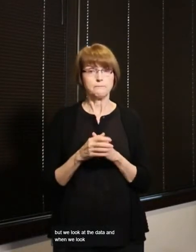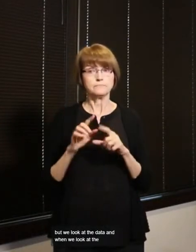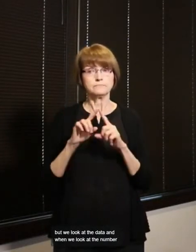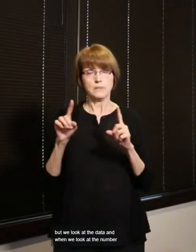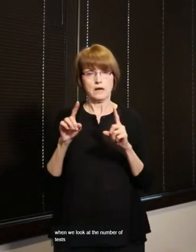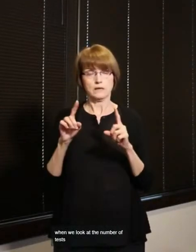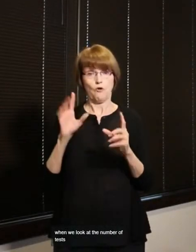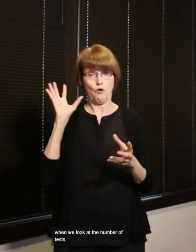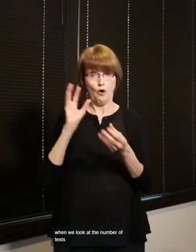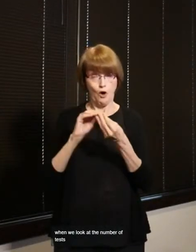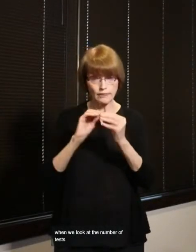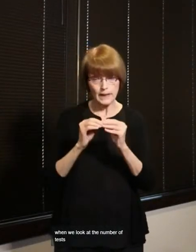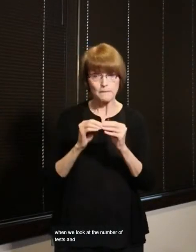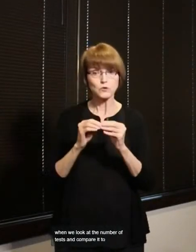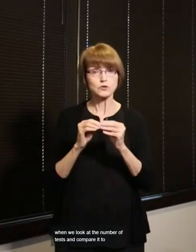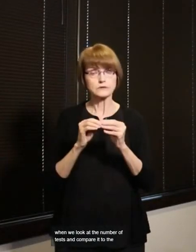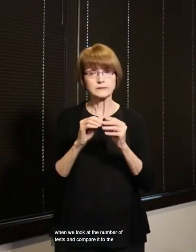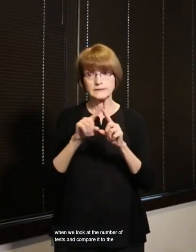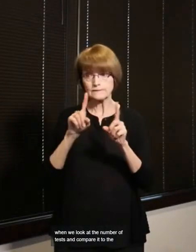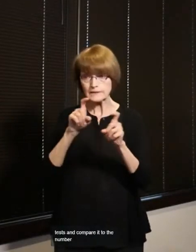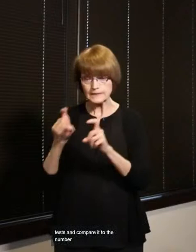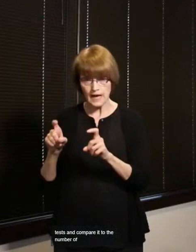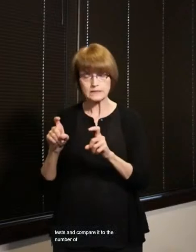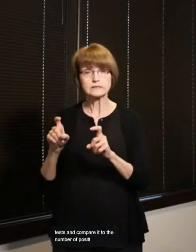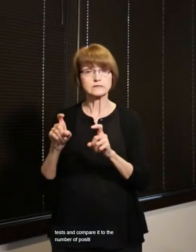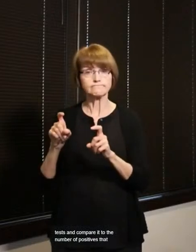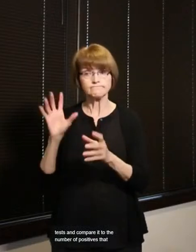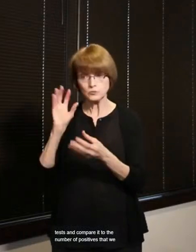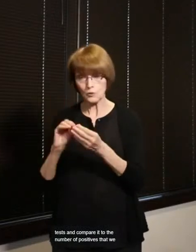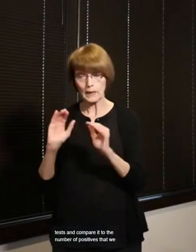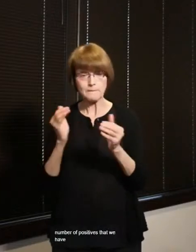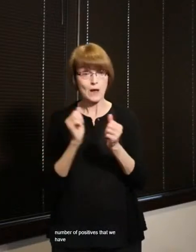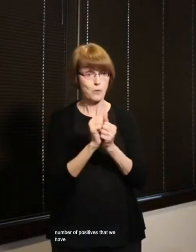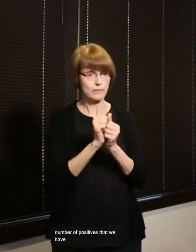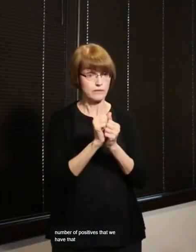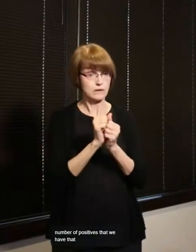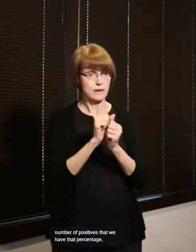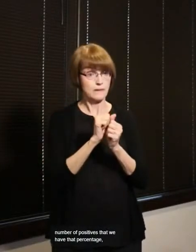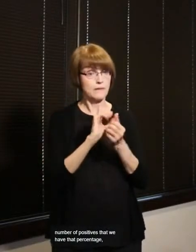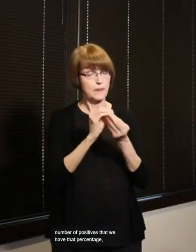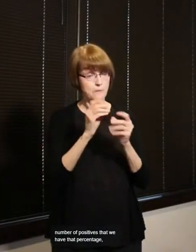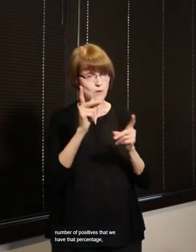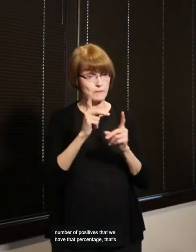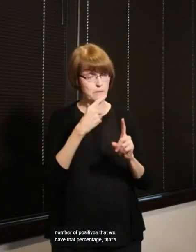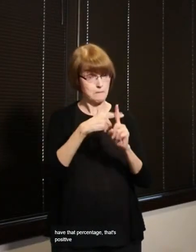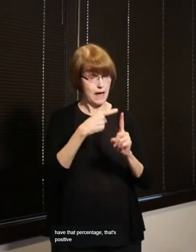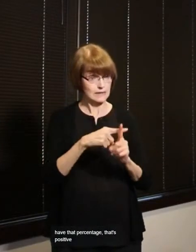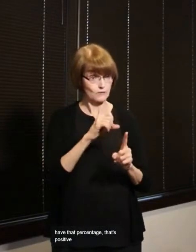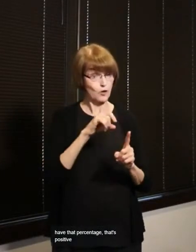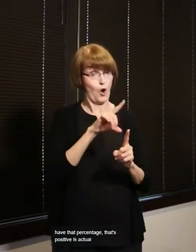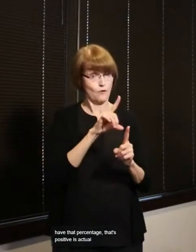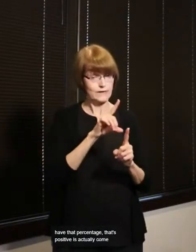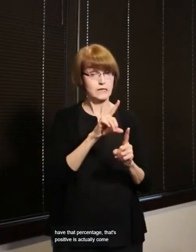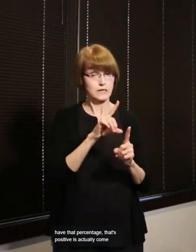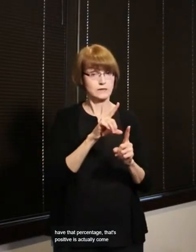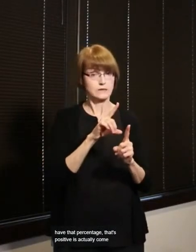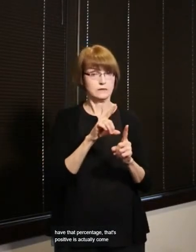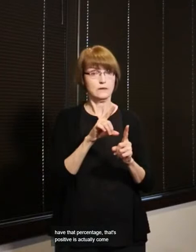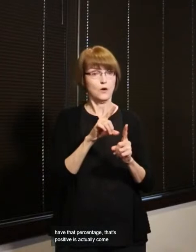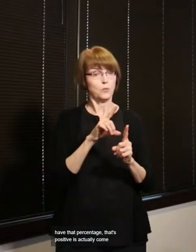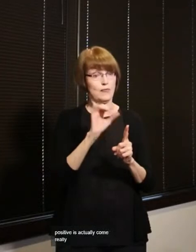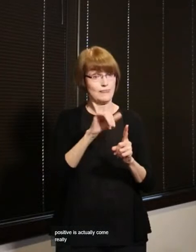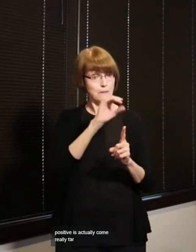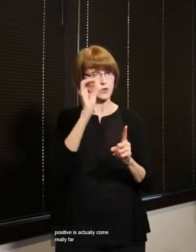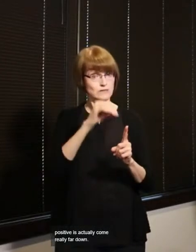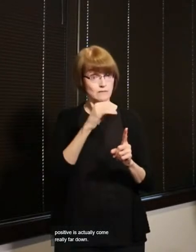of tests and compare it to the number of positives that we have, that percentage that's positive has actually come really far